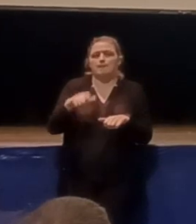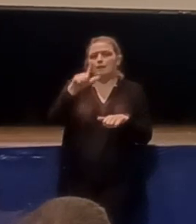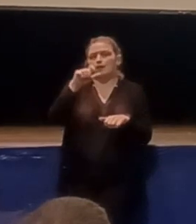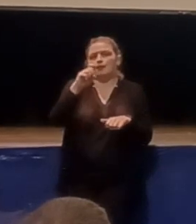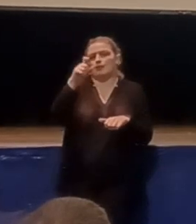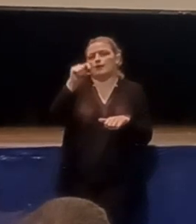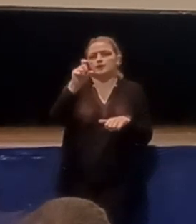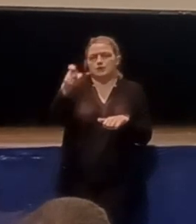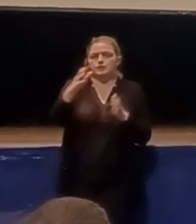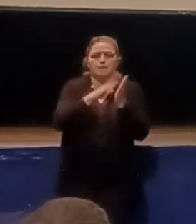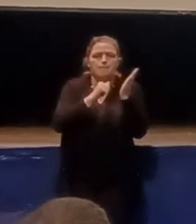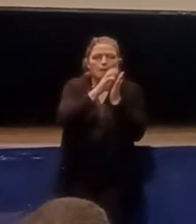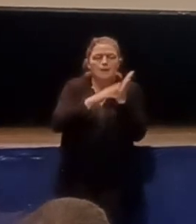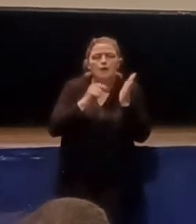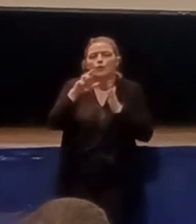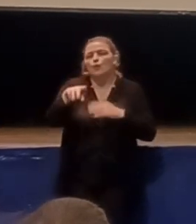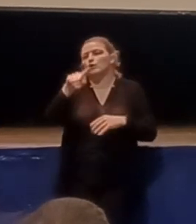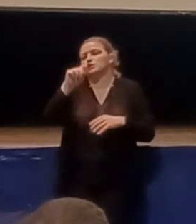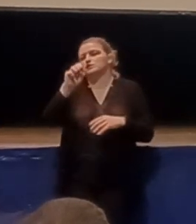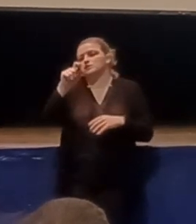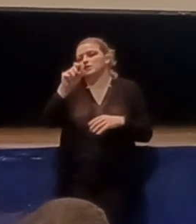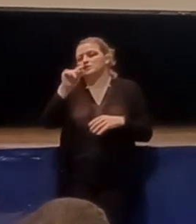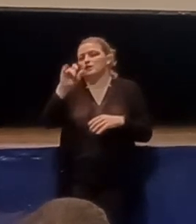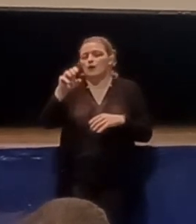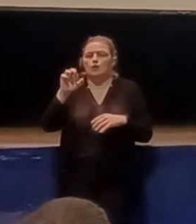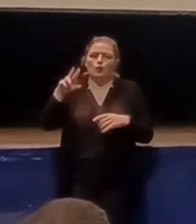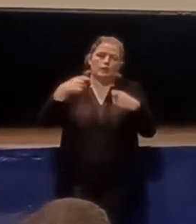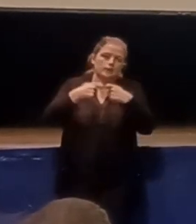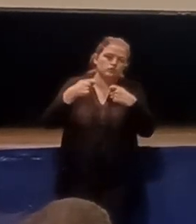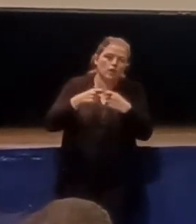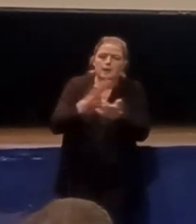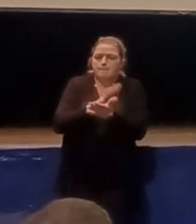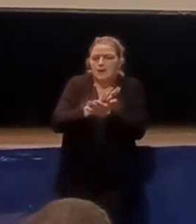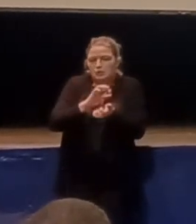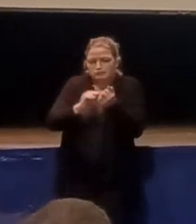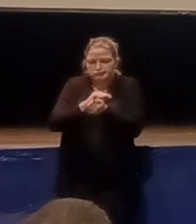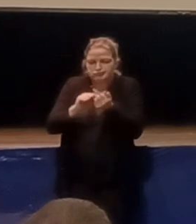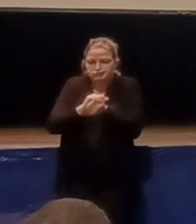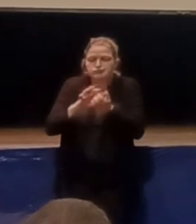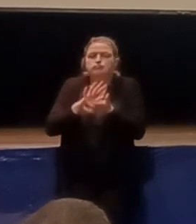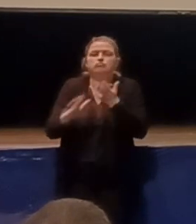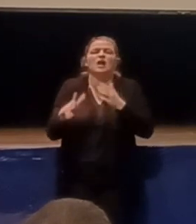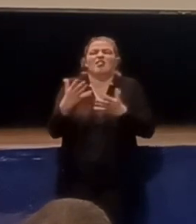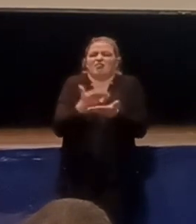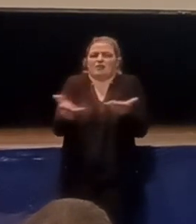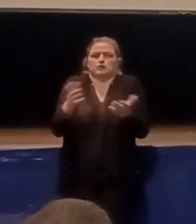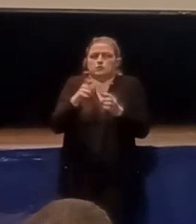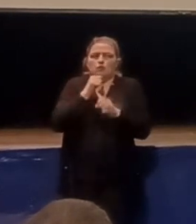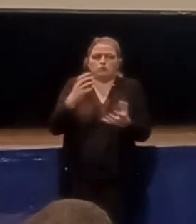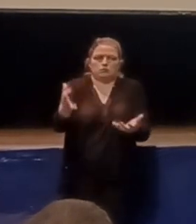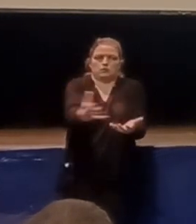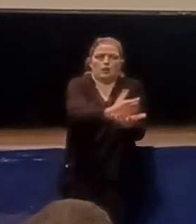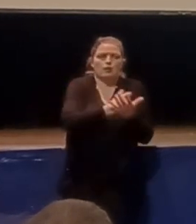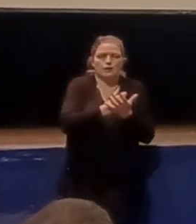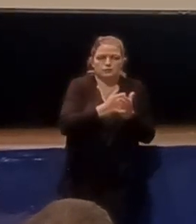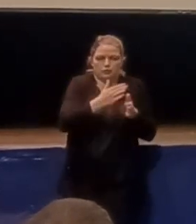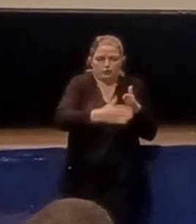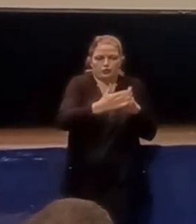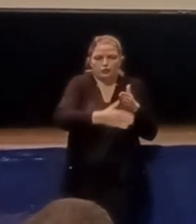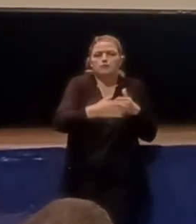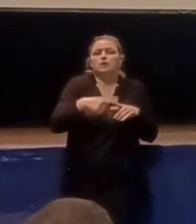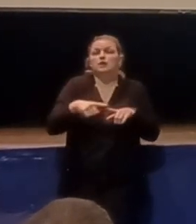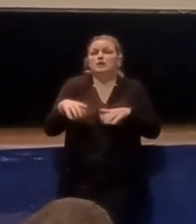paint to textiles or electronics, paper shredding, things that we don't collect curbside. The city